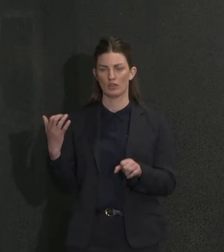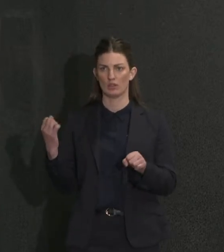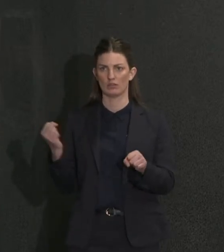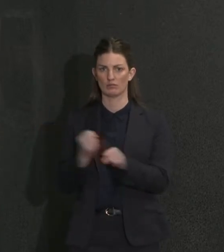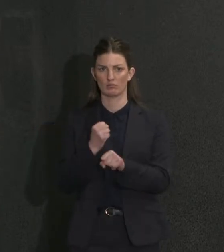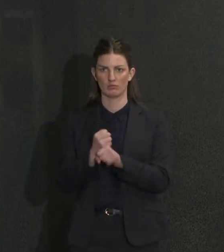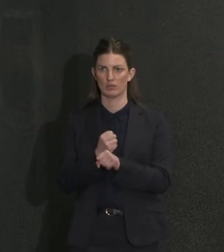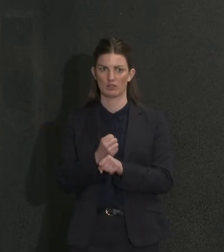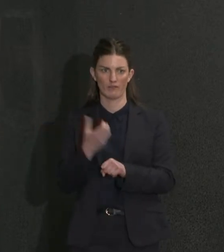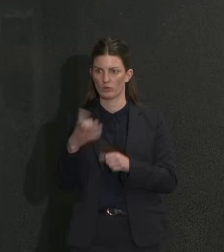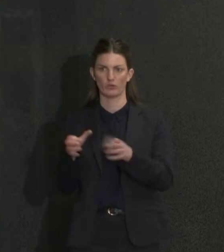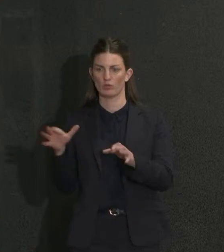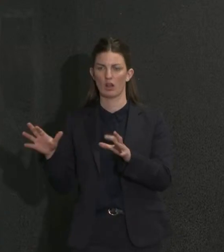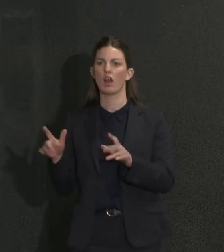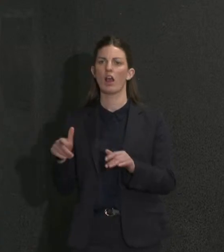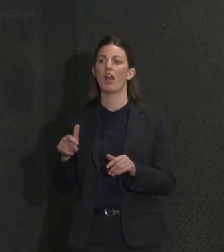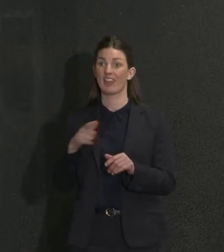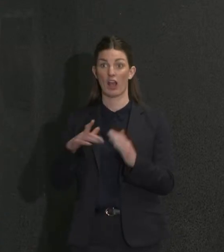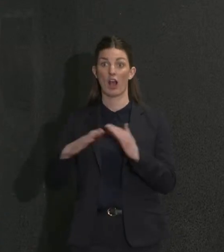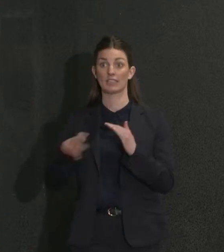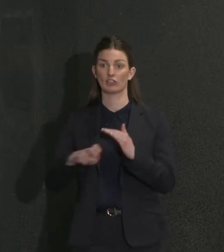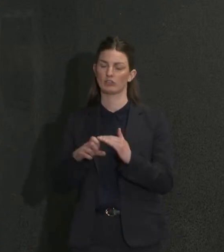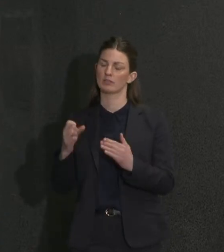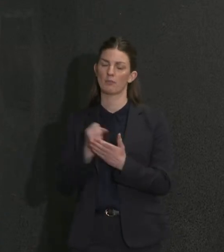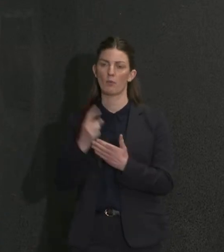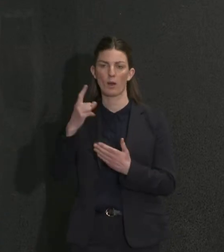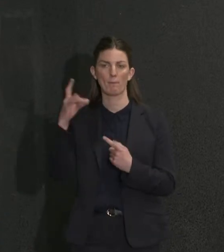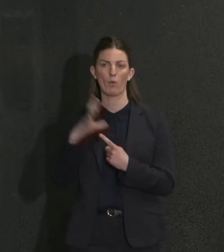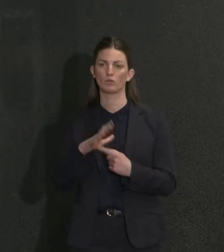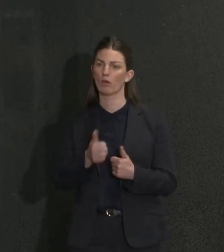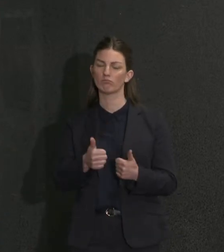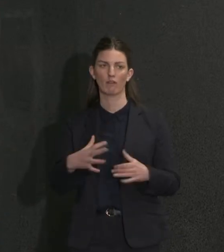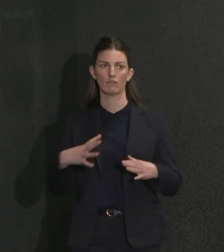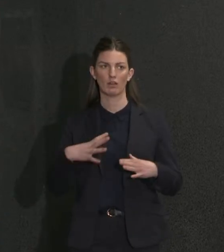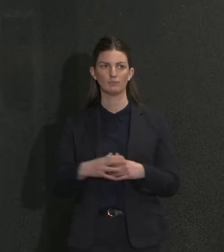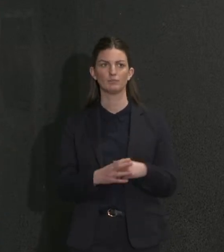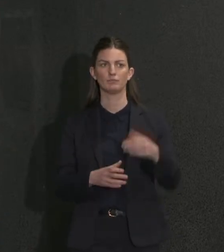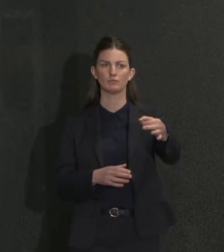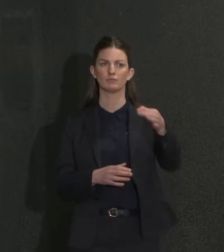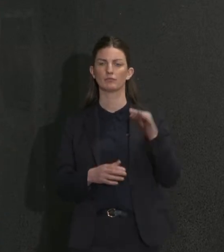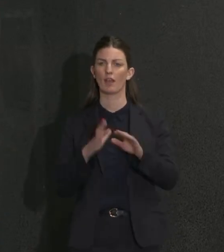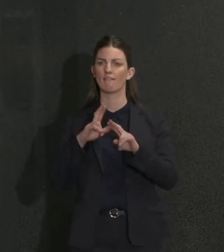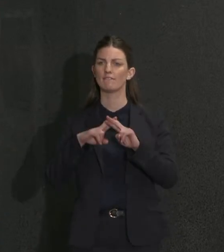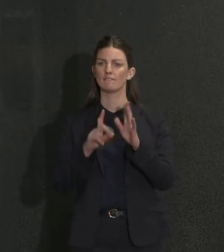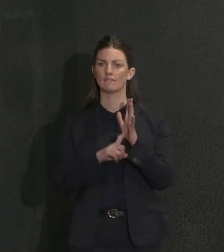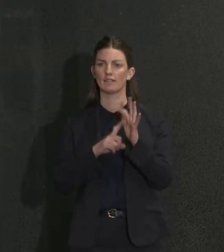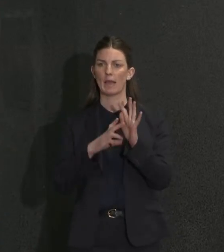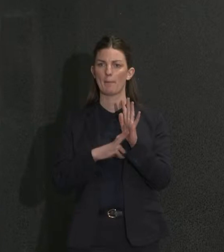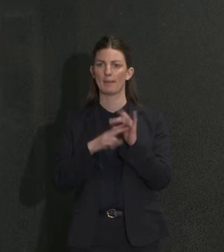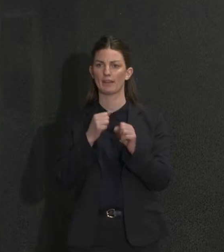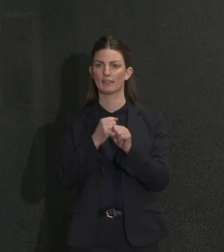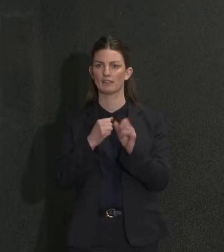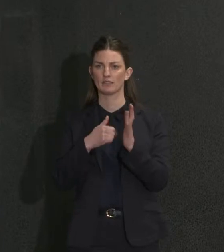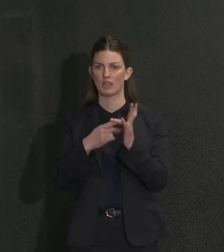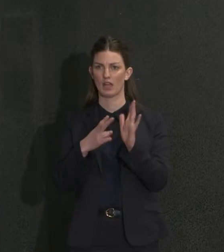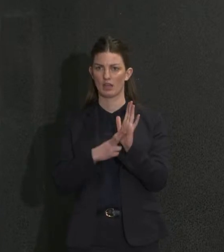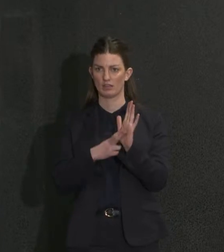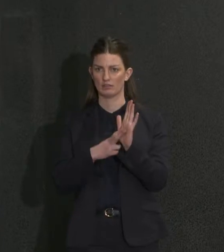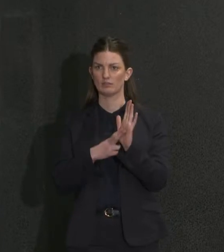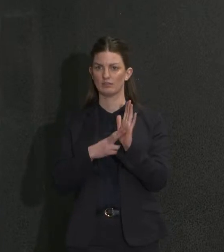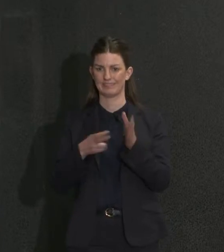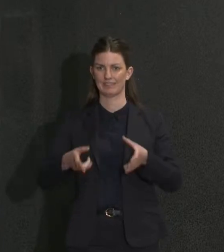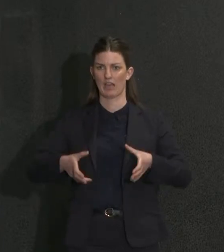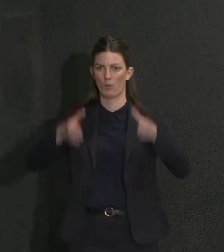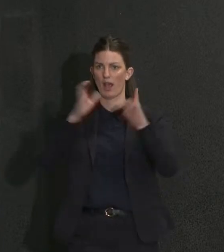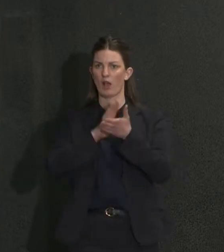They're in isolation. That's the most important thing. Nick? Back on Flemington Tower. Yeah. Is it all the people on the same level at Tier